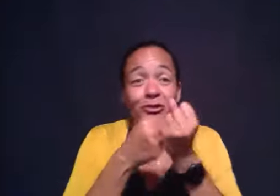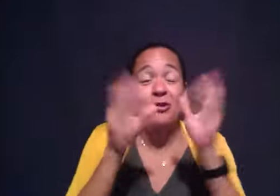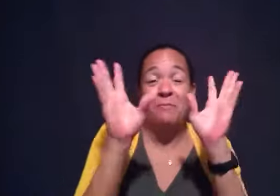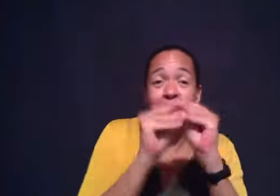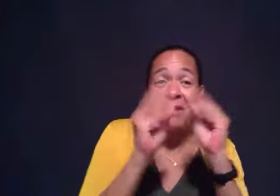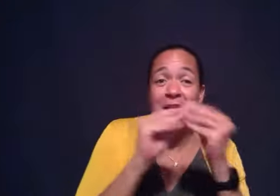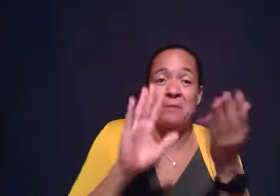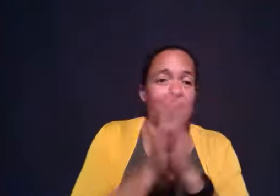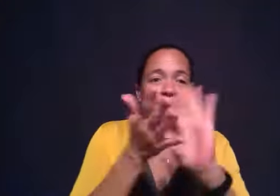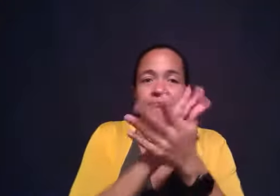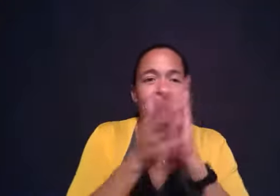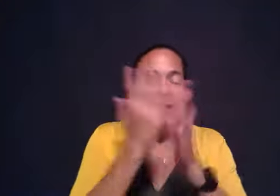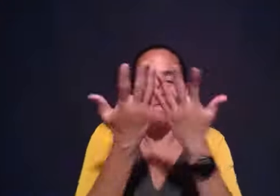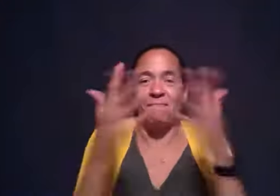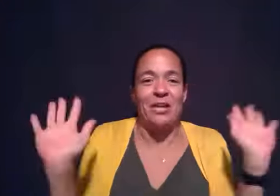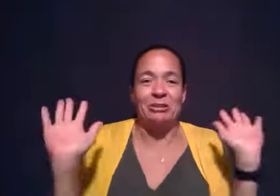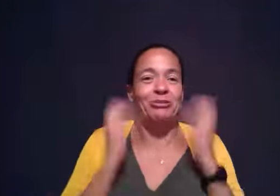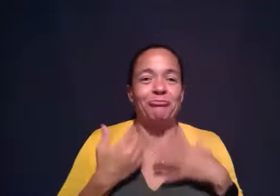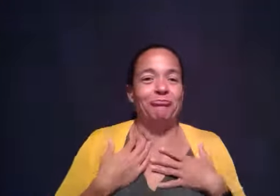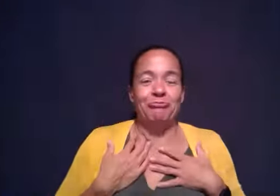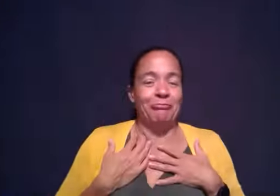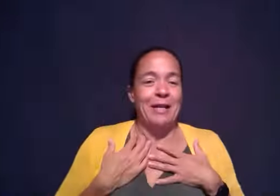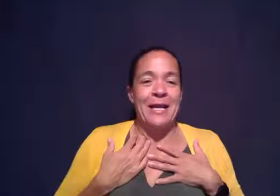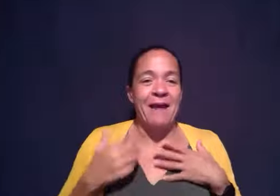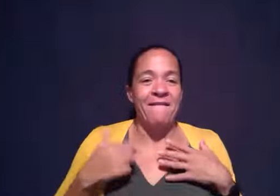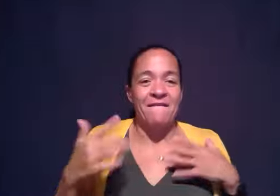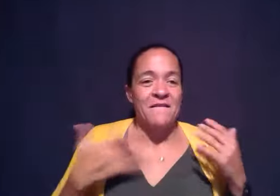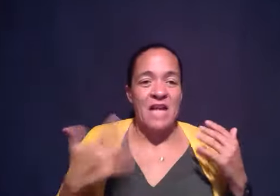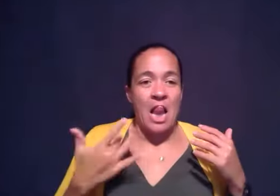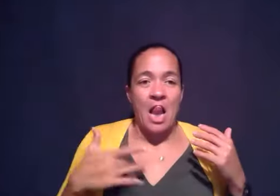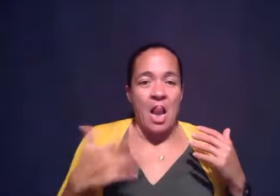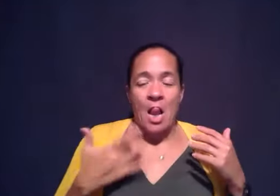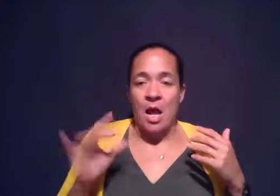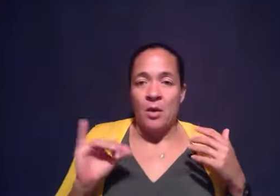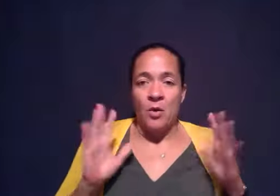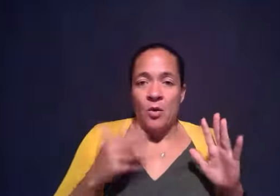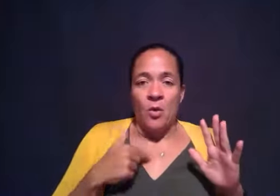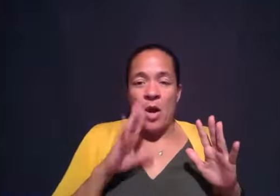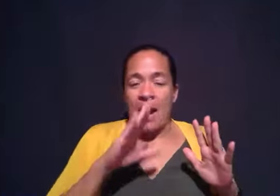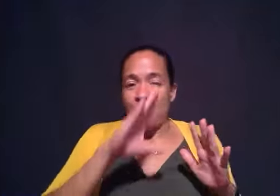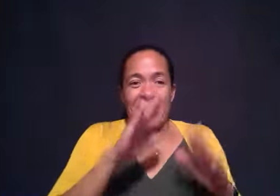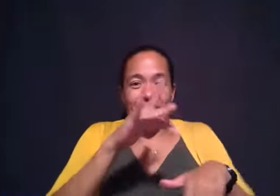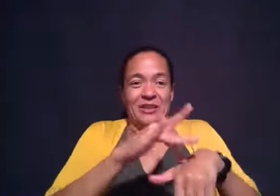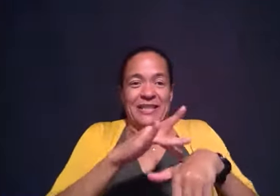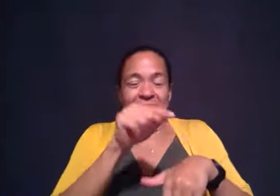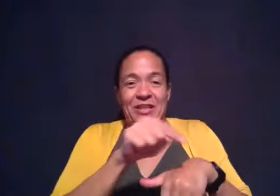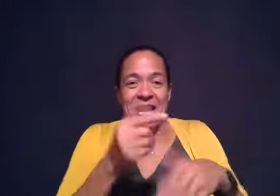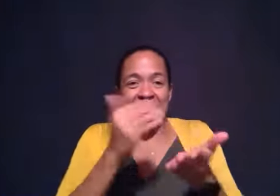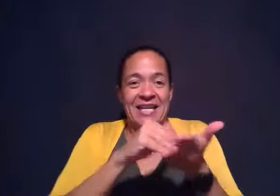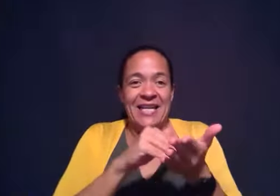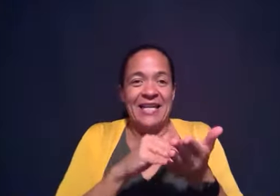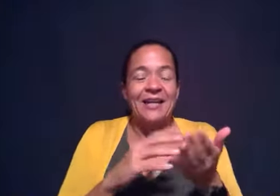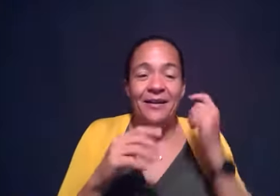felt like I was just done. I never touched that stuff again. It felt like I put on about 100 pounds in 72